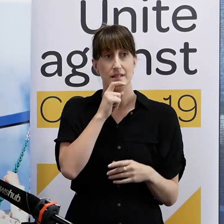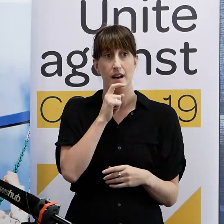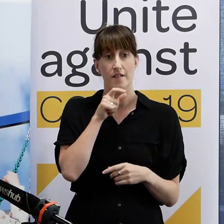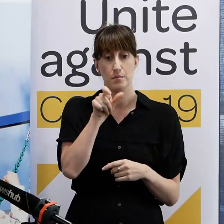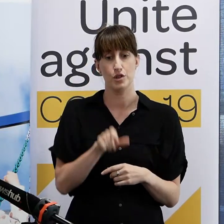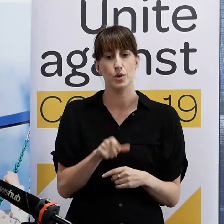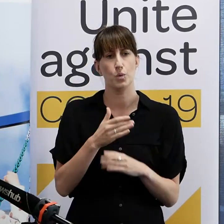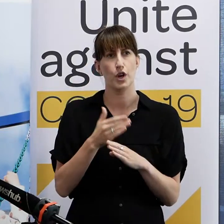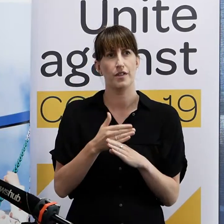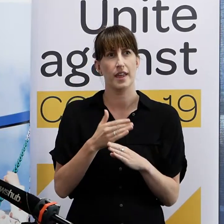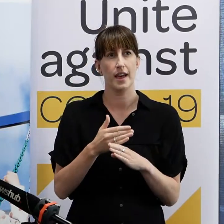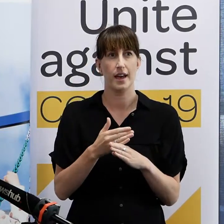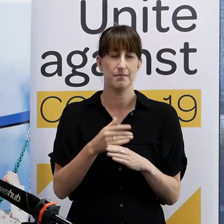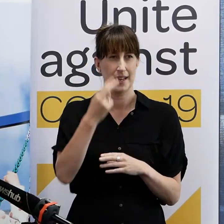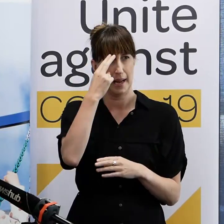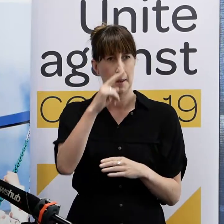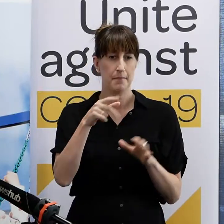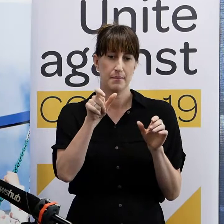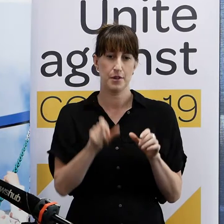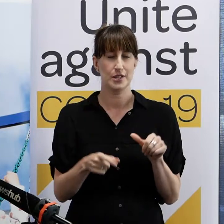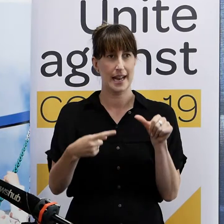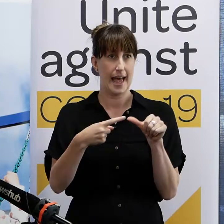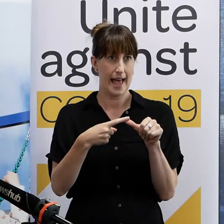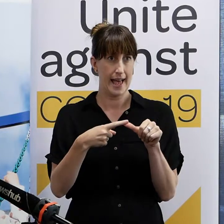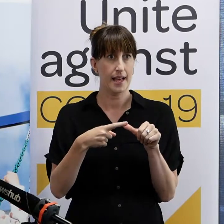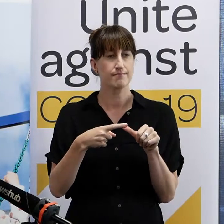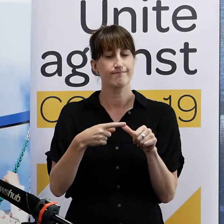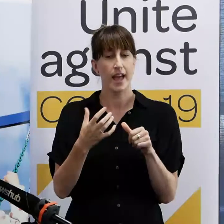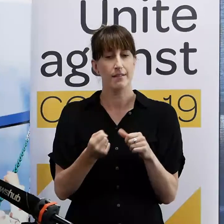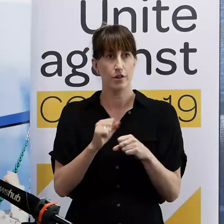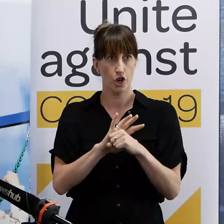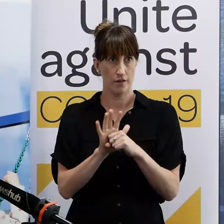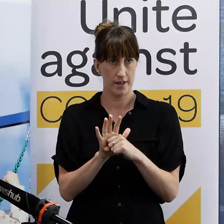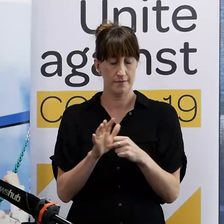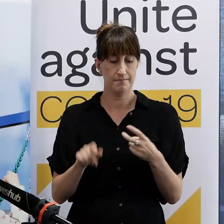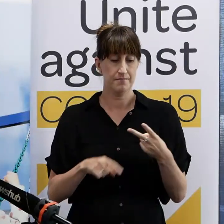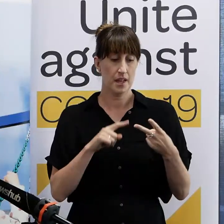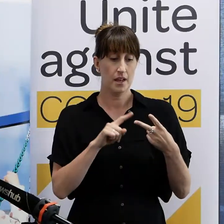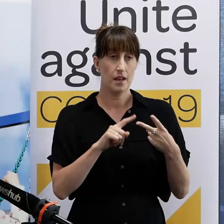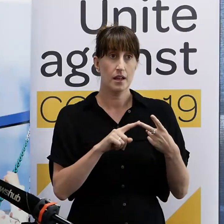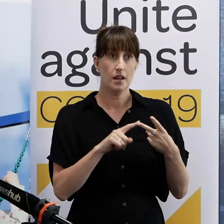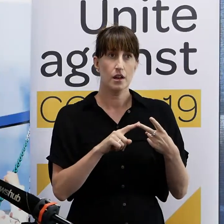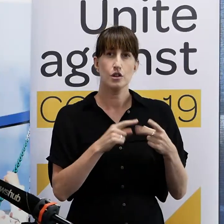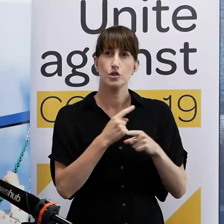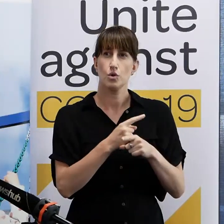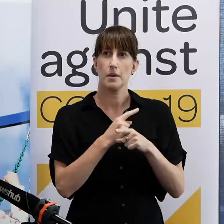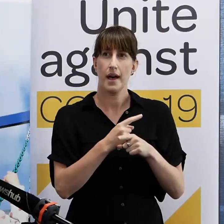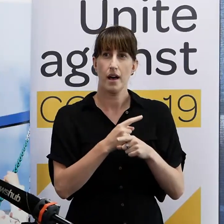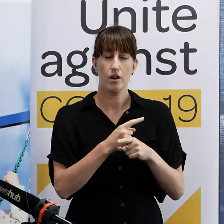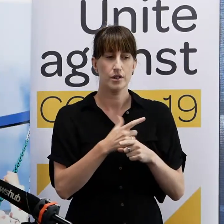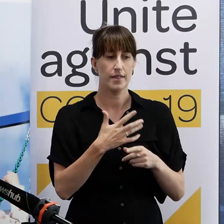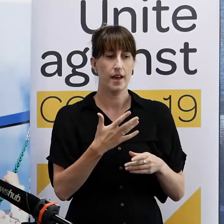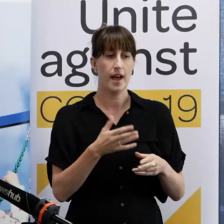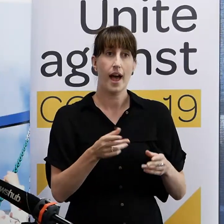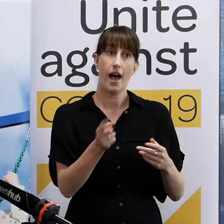and that person's known as Case A, and also our work around the Grand Mercure hotel